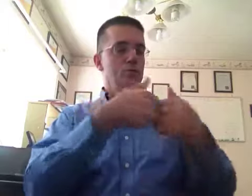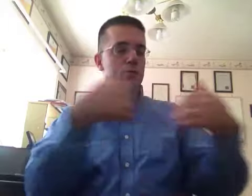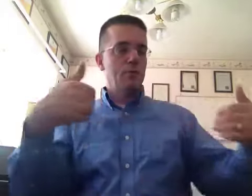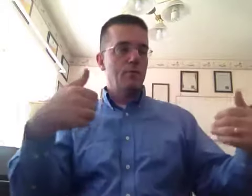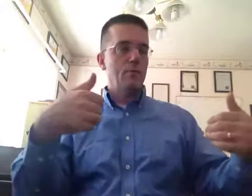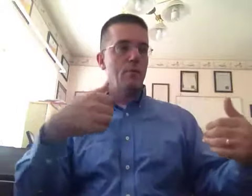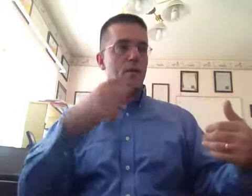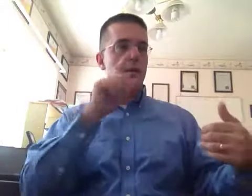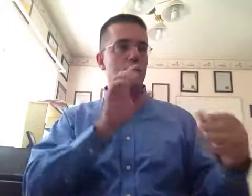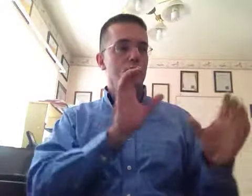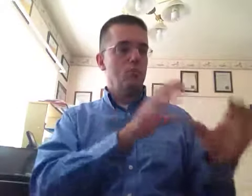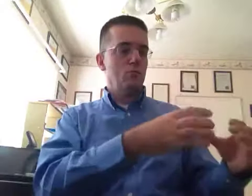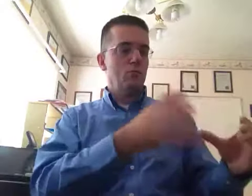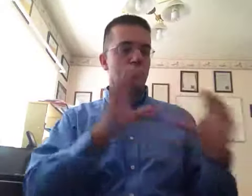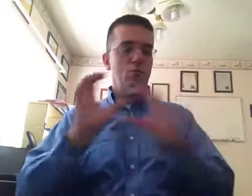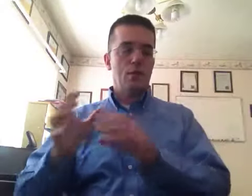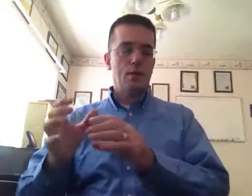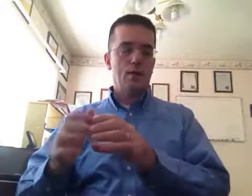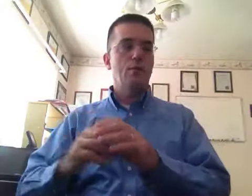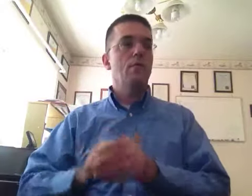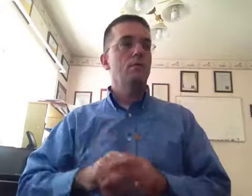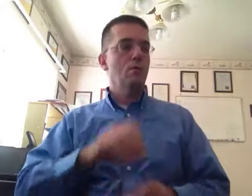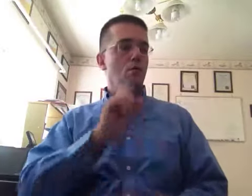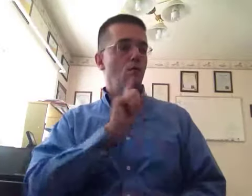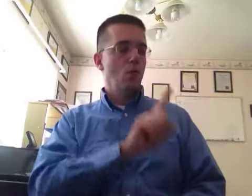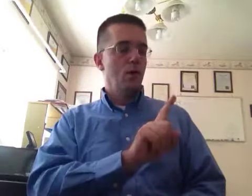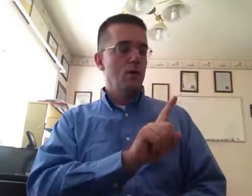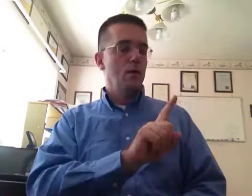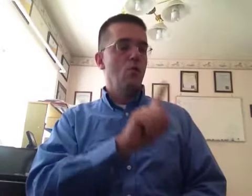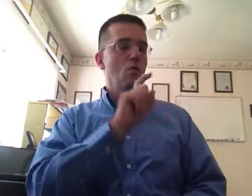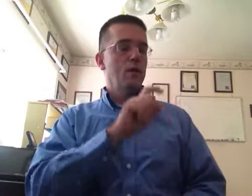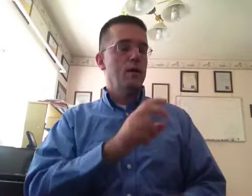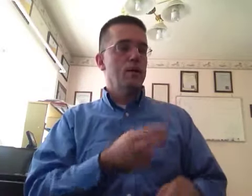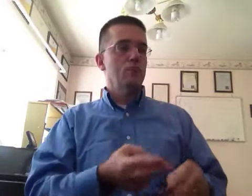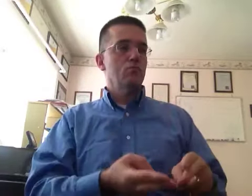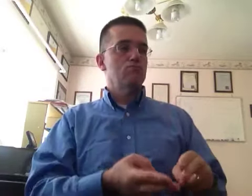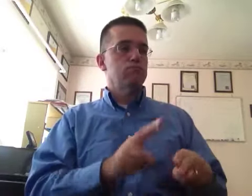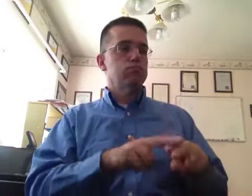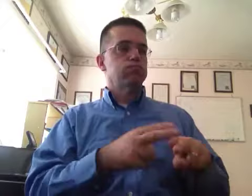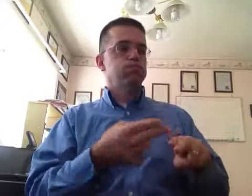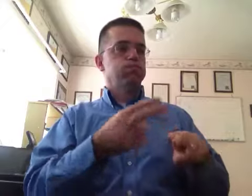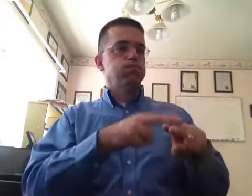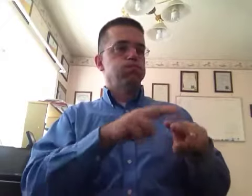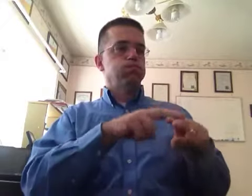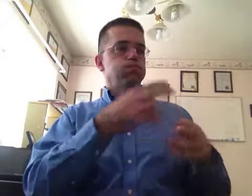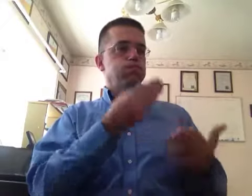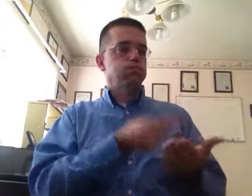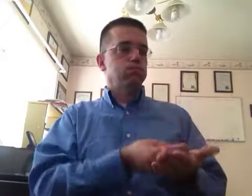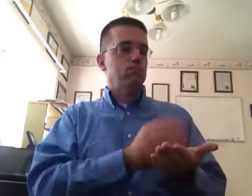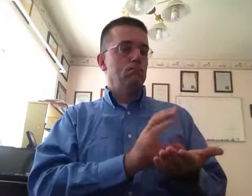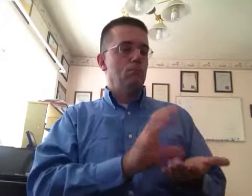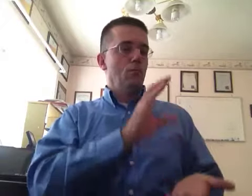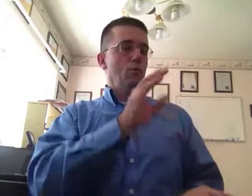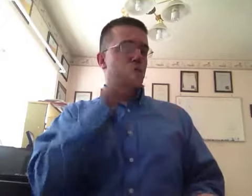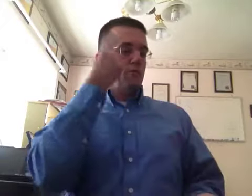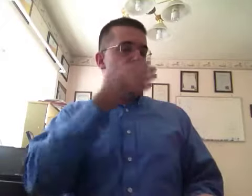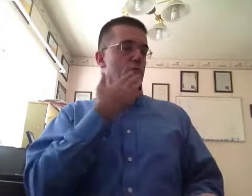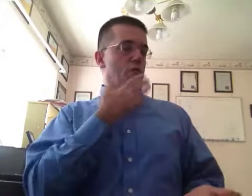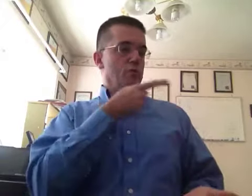2 categories, okay? One is we need to build some wealth for the good of this young man. Mm-hmm. Okay, and